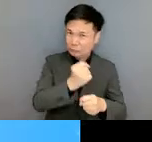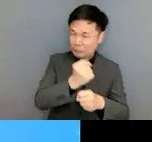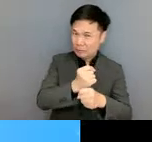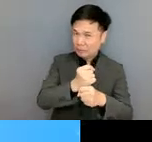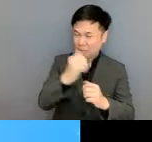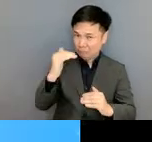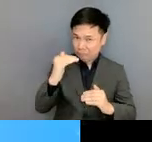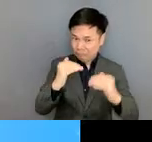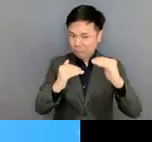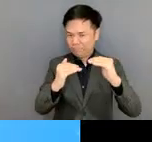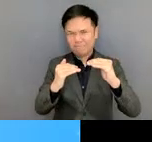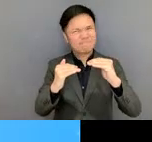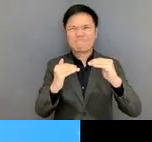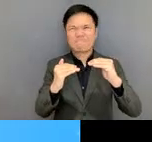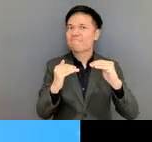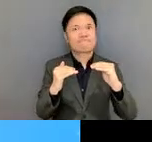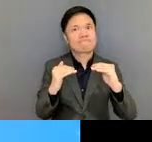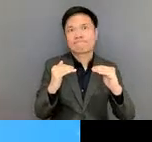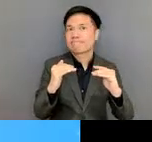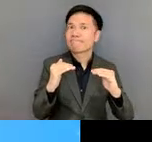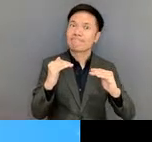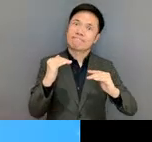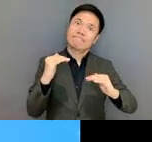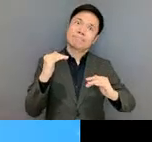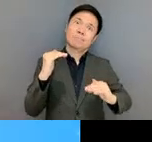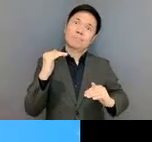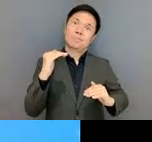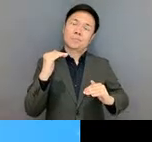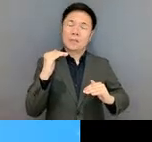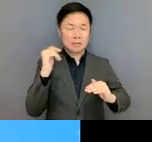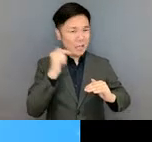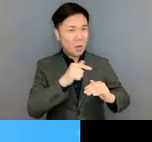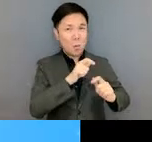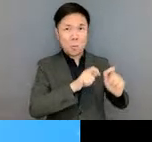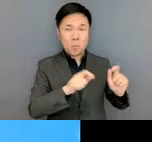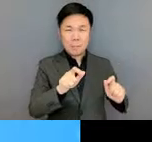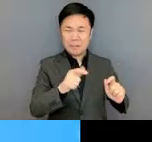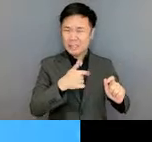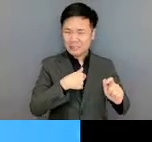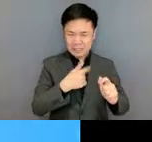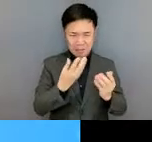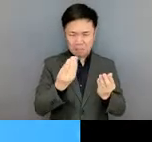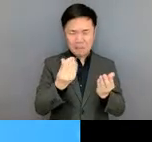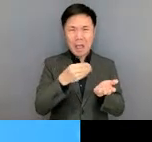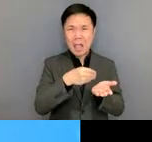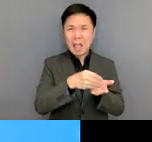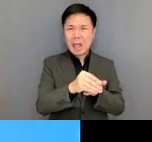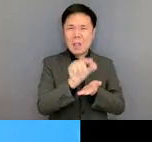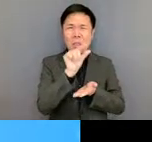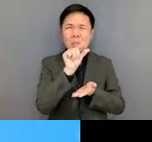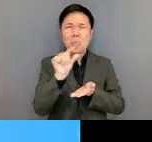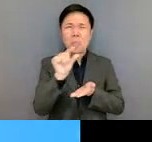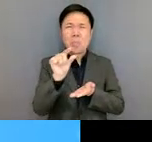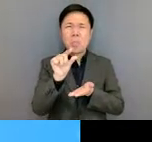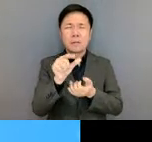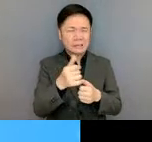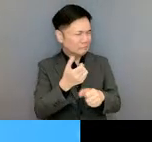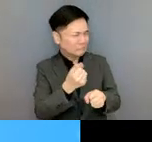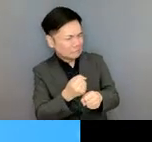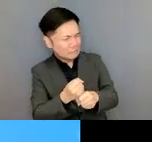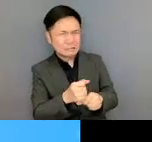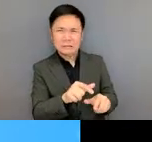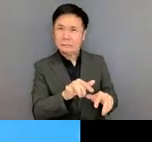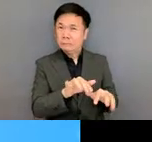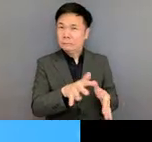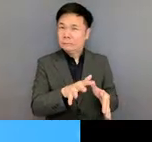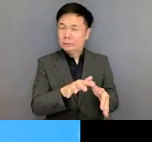are disproportionately represented in lower paid, precarious roles with limited access